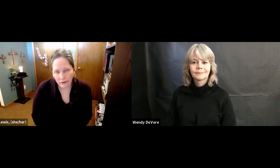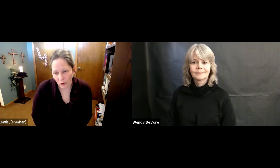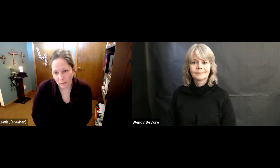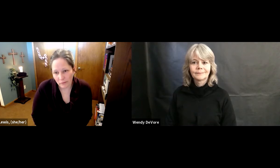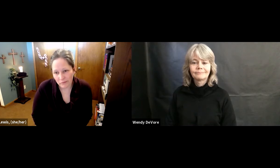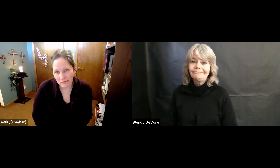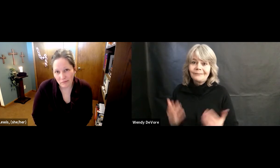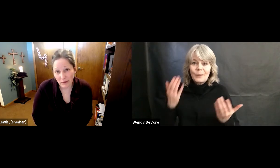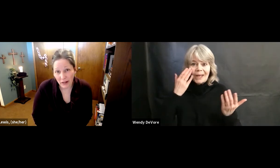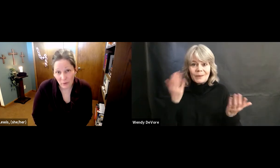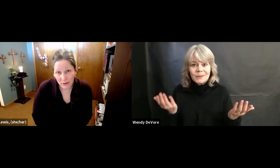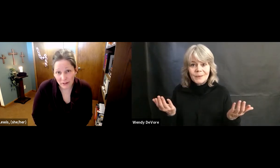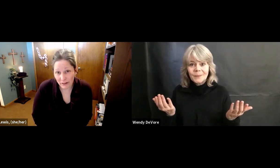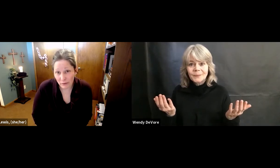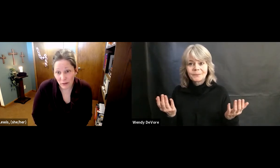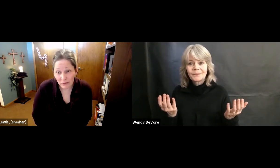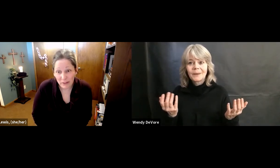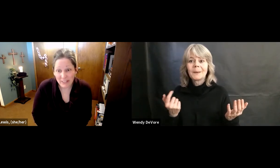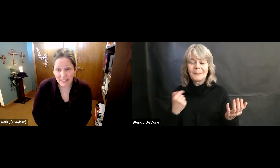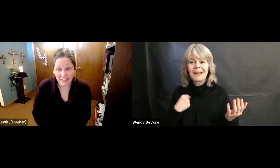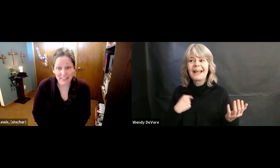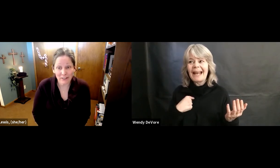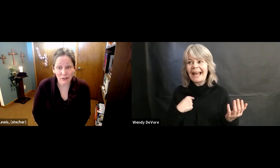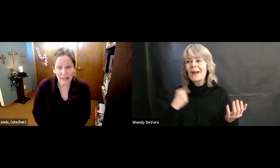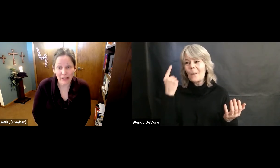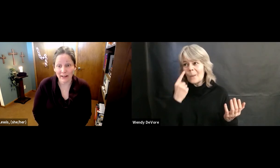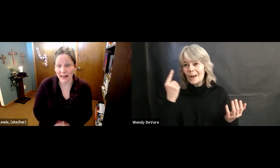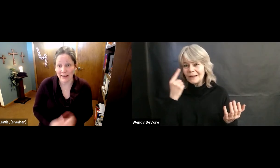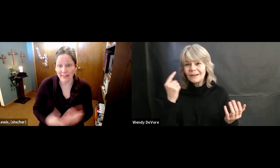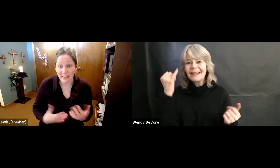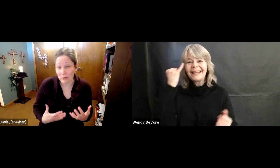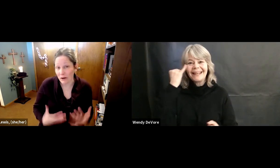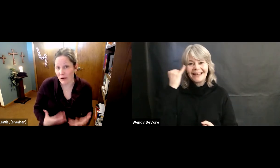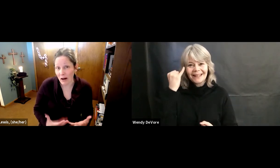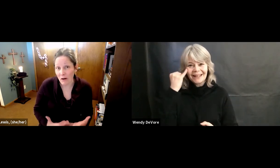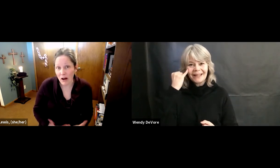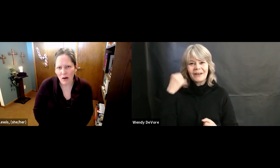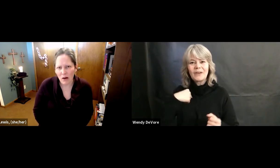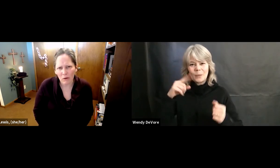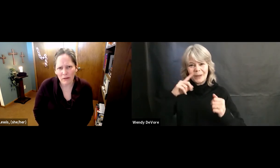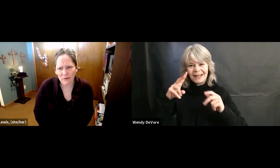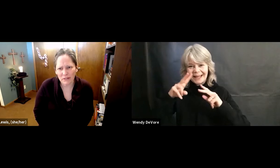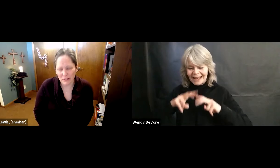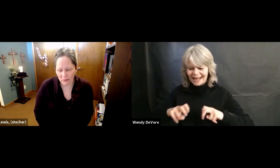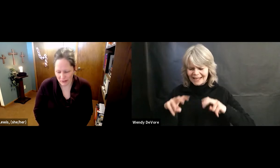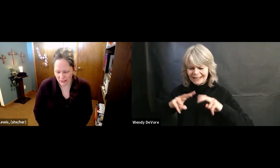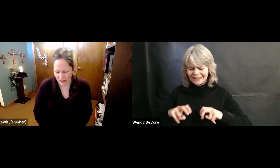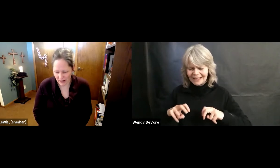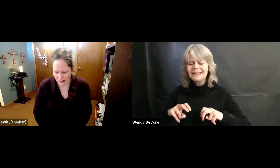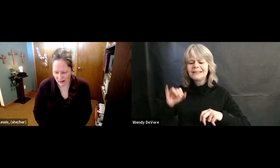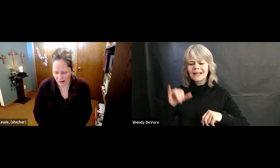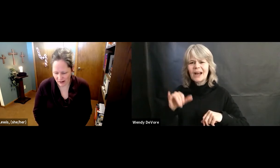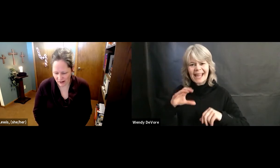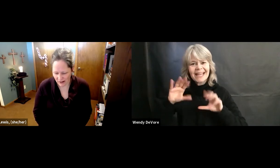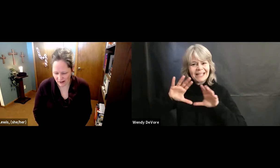I don't know. But I wonder, what if we decide to look and think about how what we do as a community?